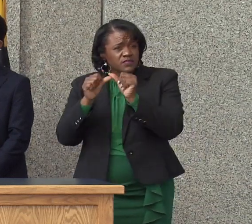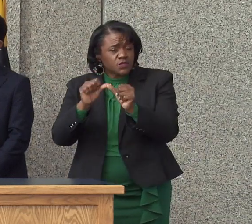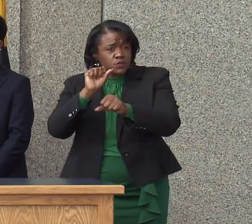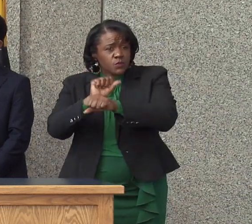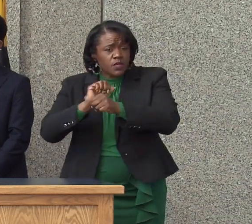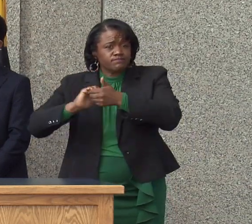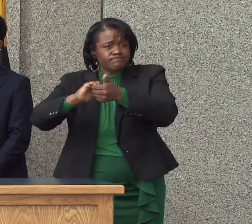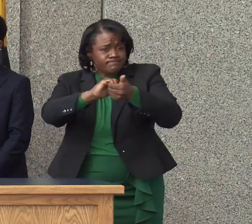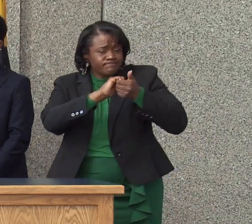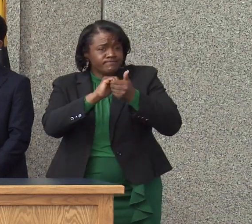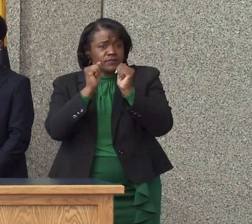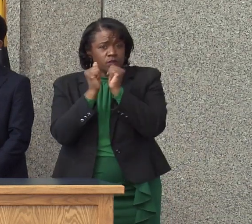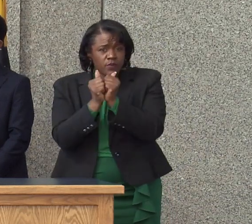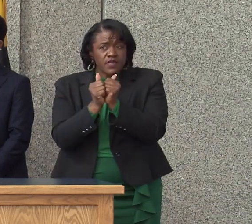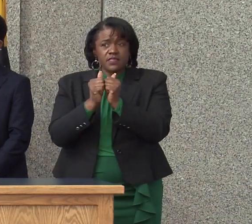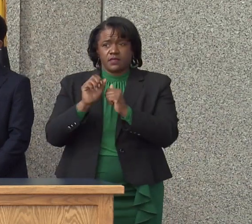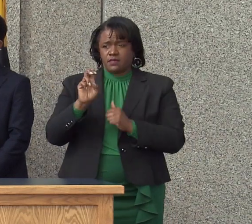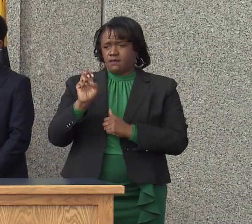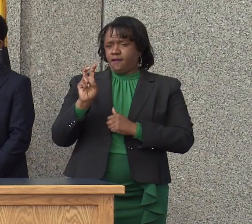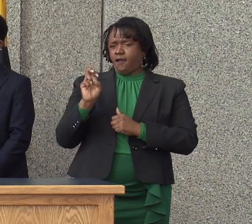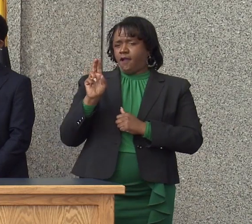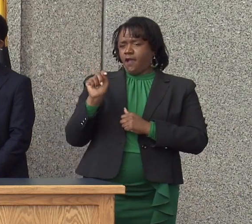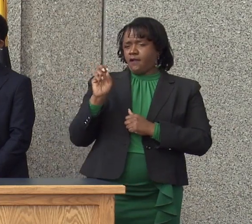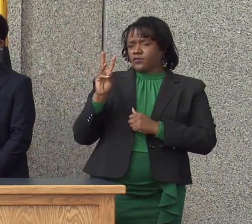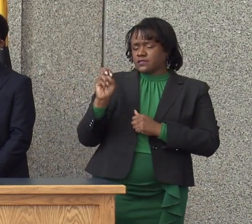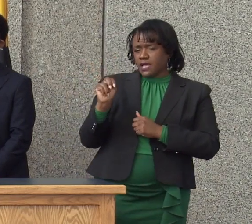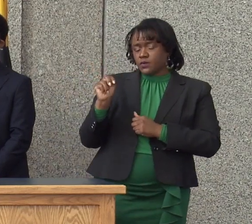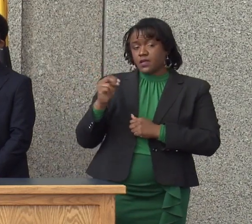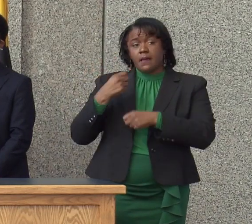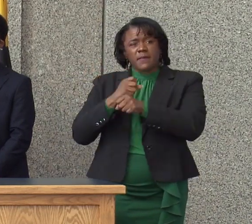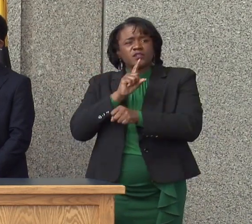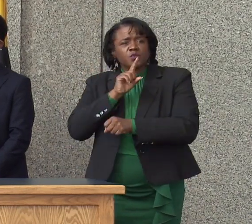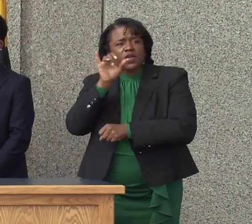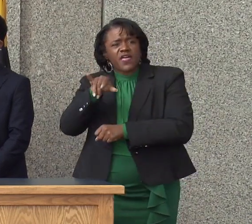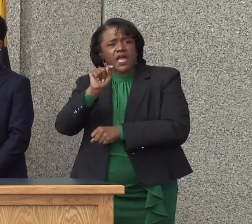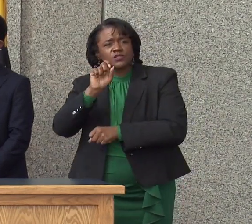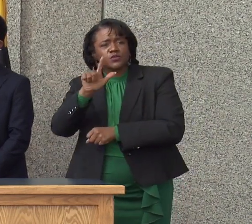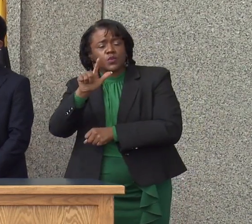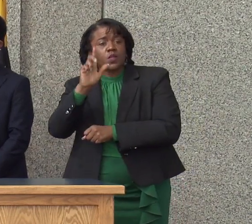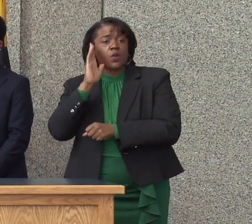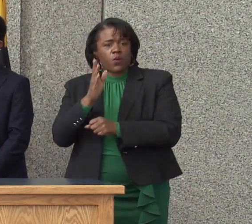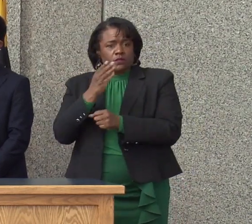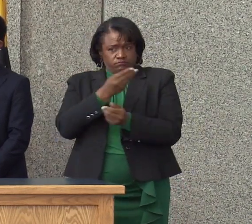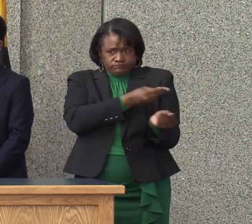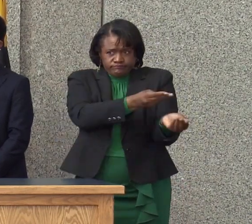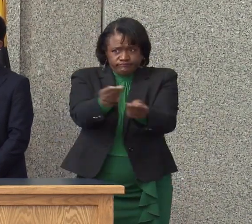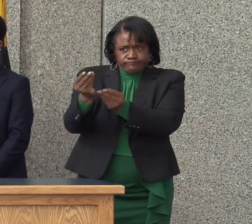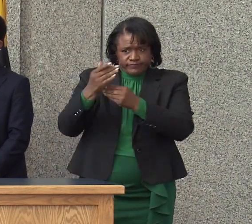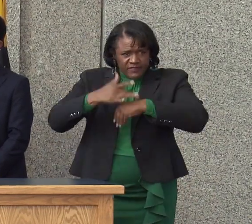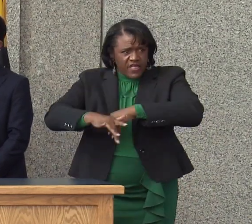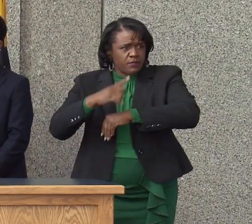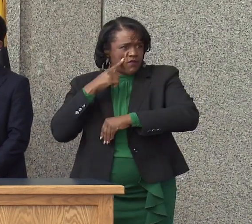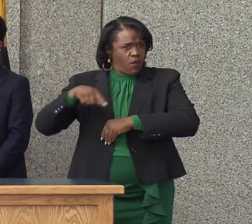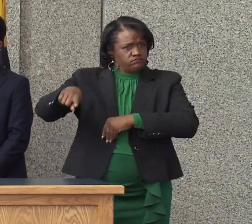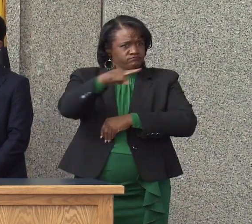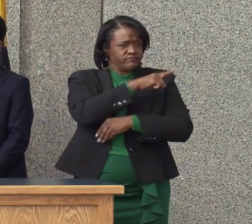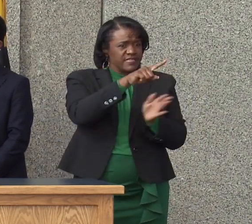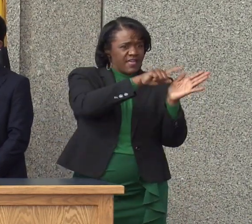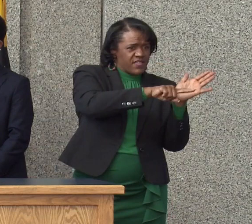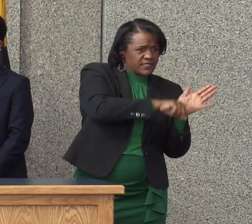with Everytown, and making sure that this tool is leveraged across our organizations from investigations to